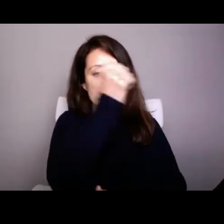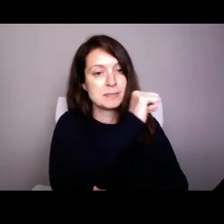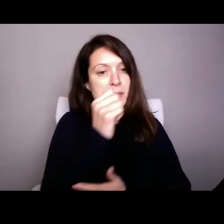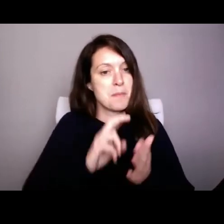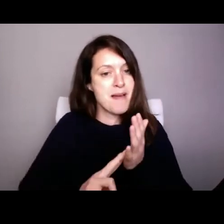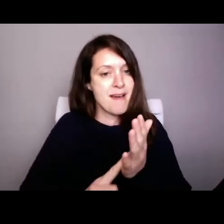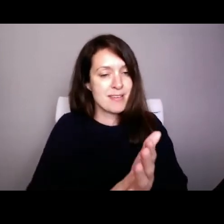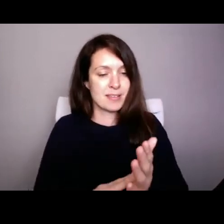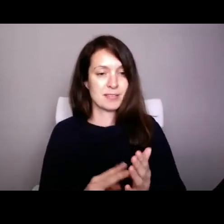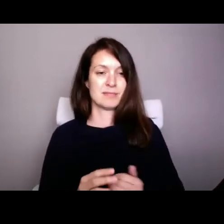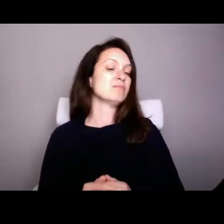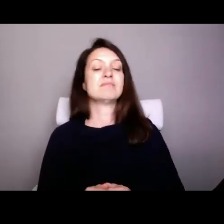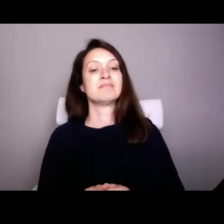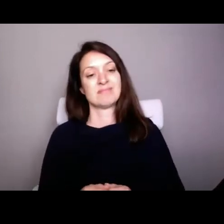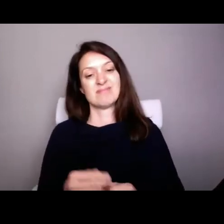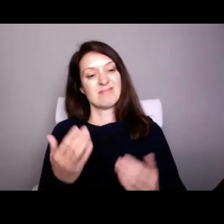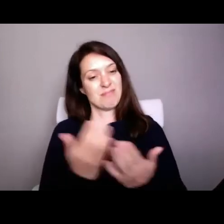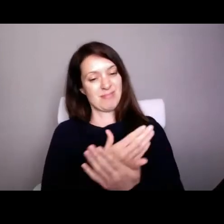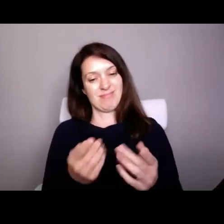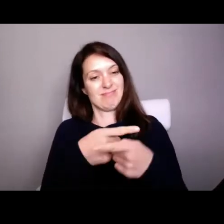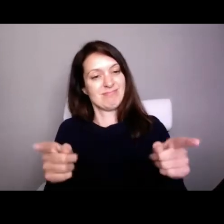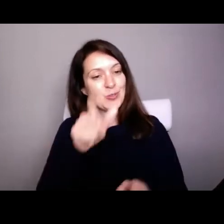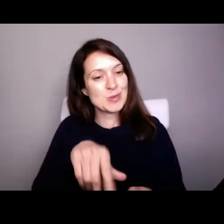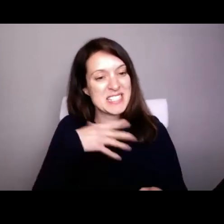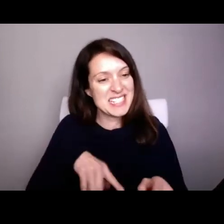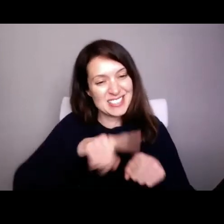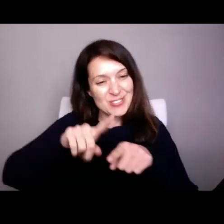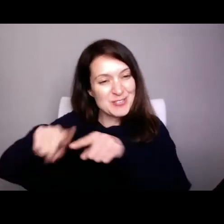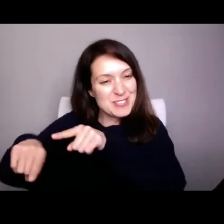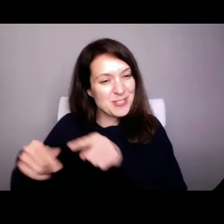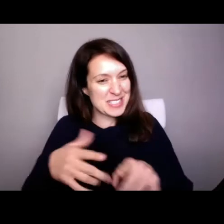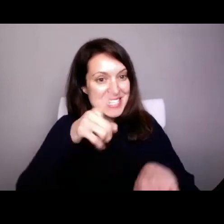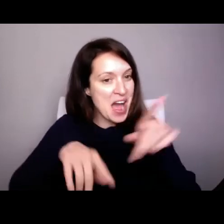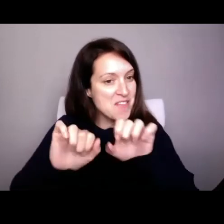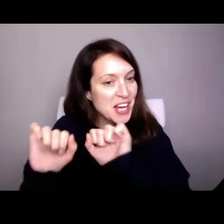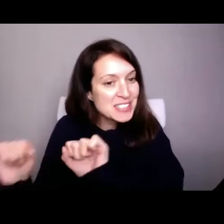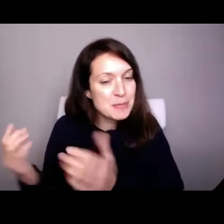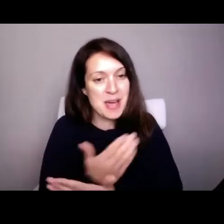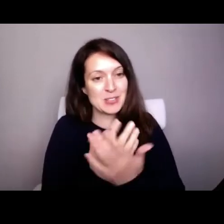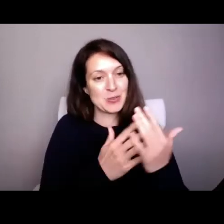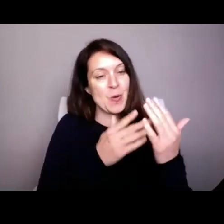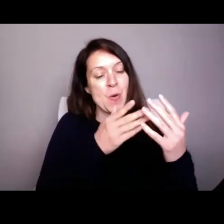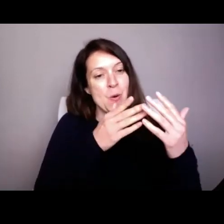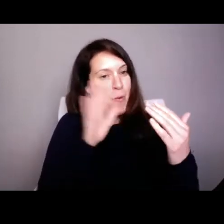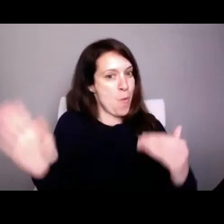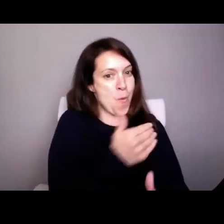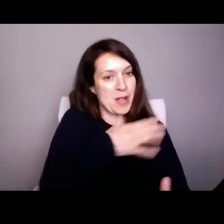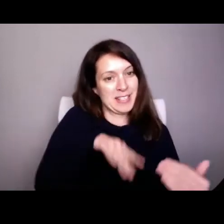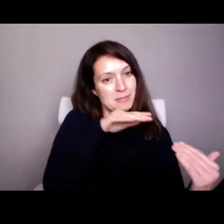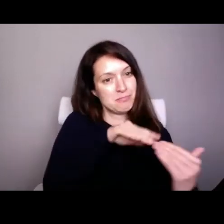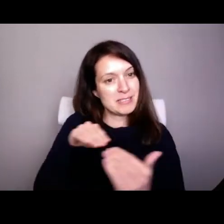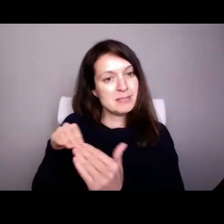kind of diverse needs of the student population. And really the recommendation around that was looking at kind of student unions or the backing of that leadership